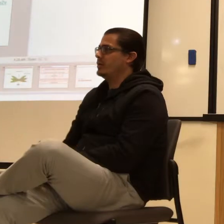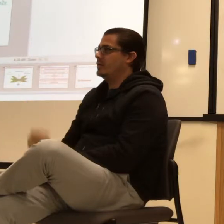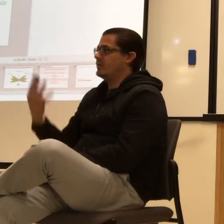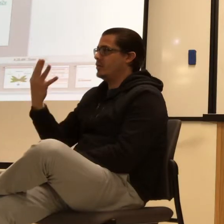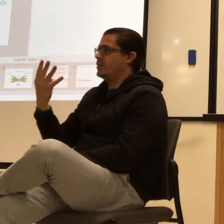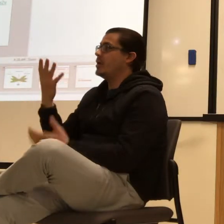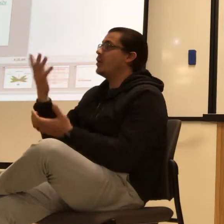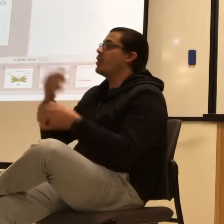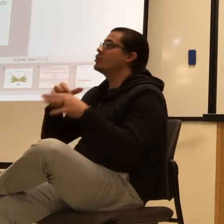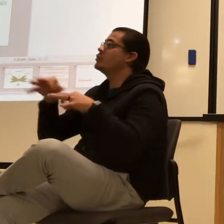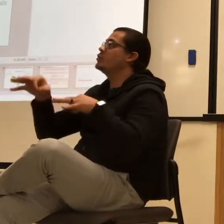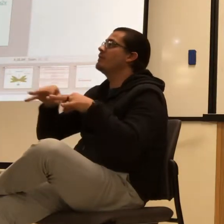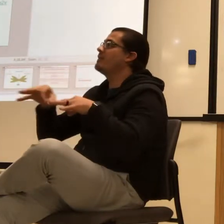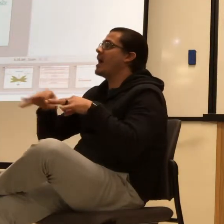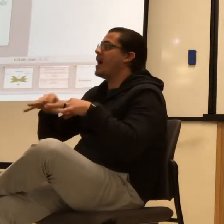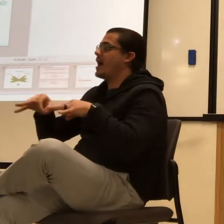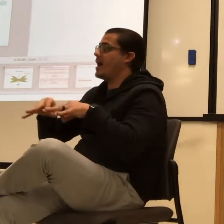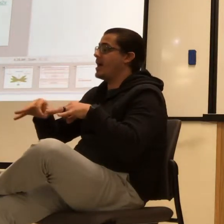Number 4.